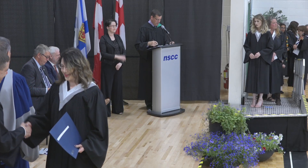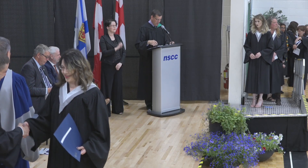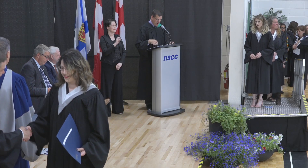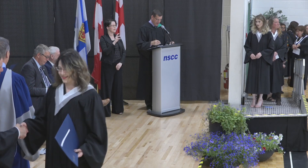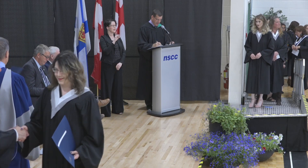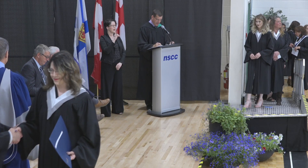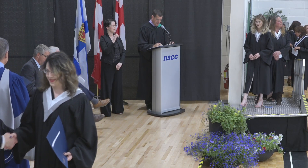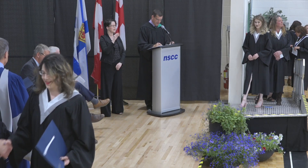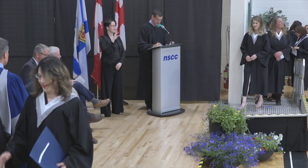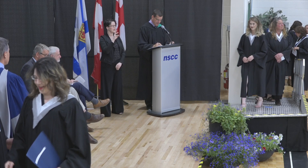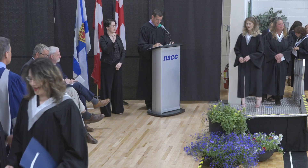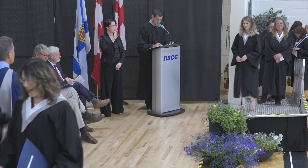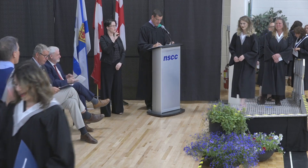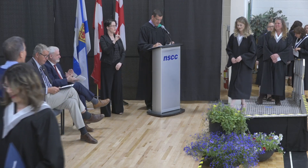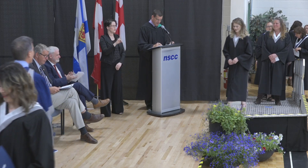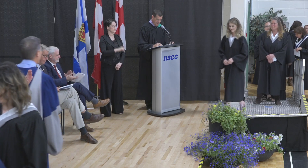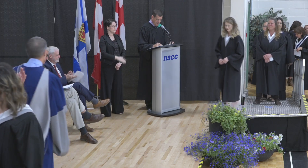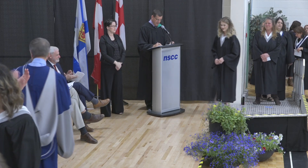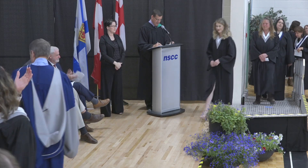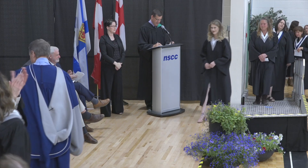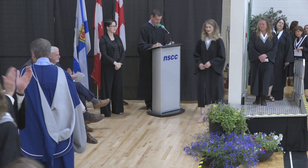Emily Ward.